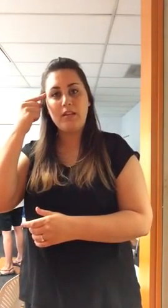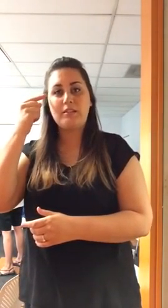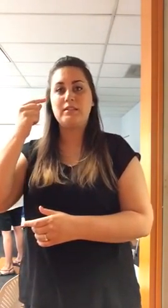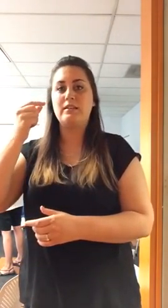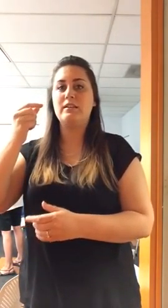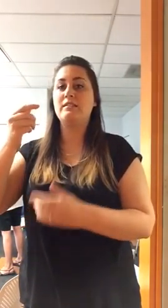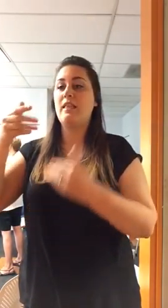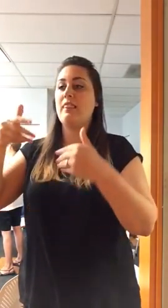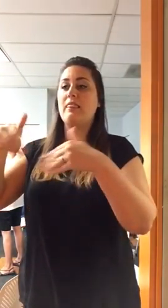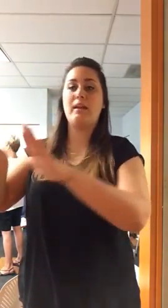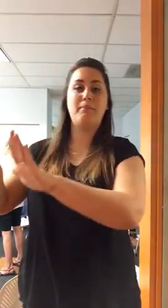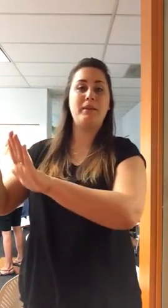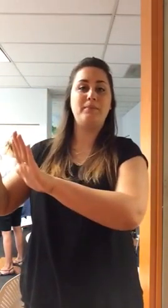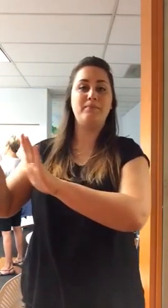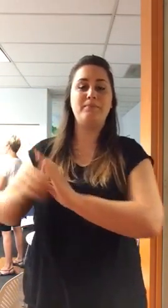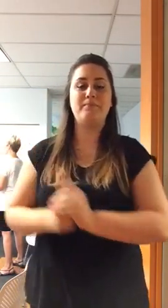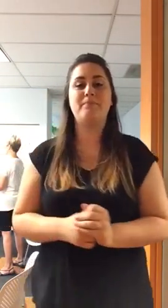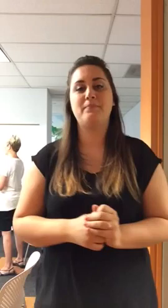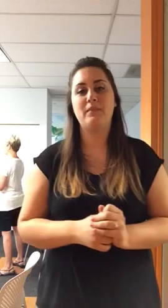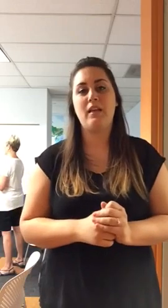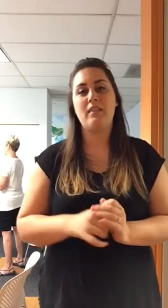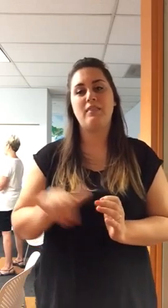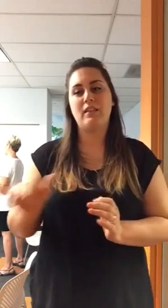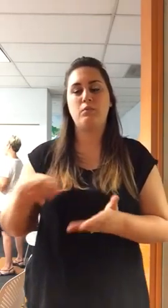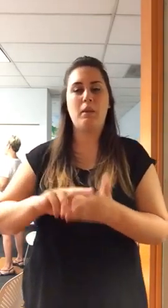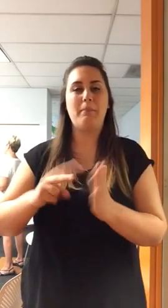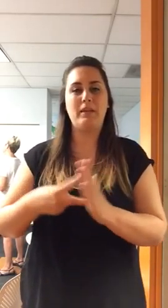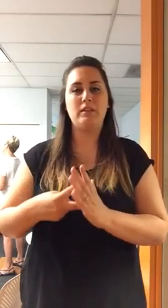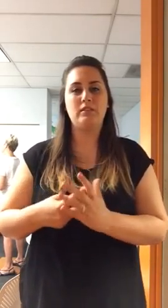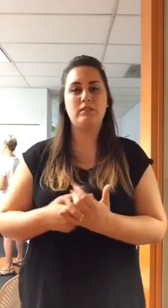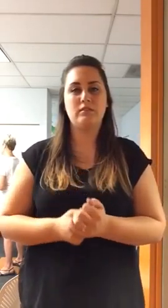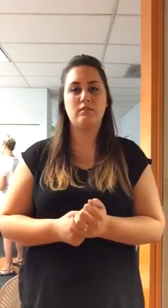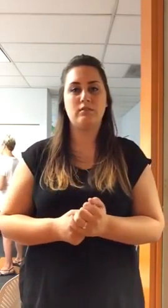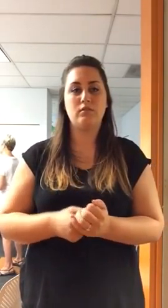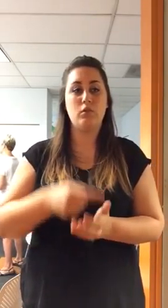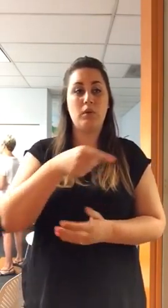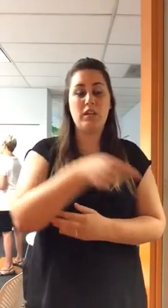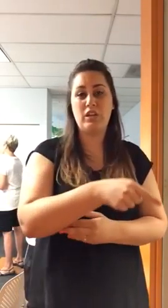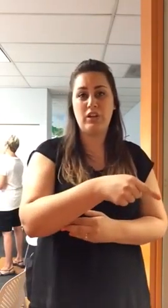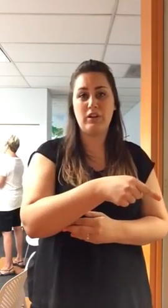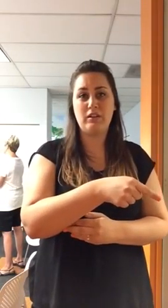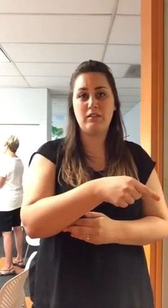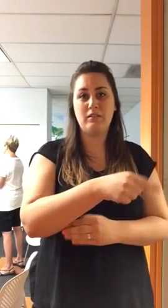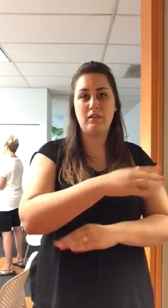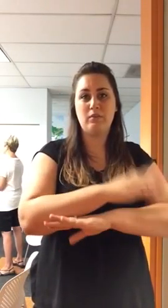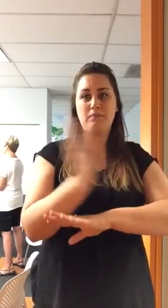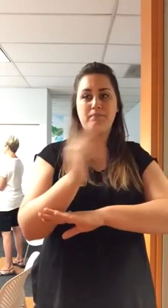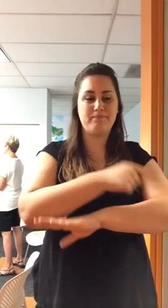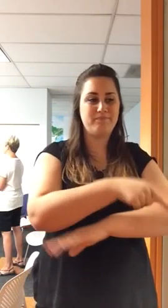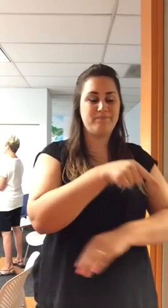letting it be. And that's what a laissez-faire economy is. Over here, total complete say, we're going to put down state